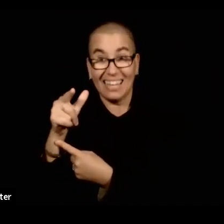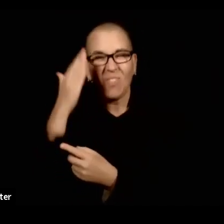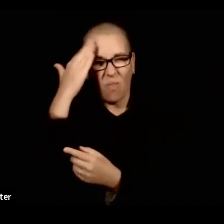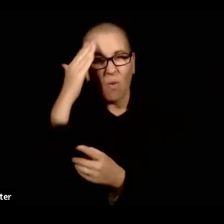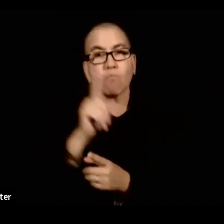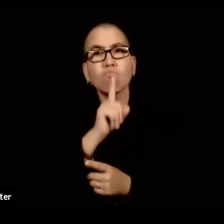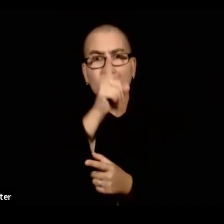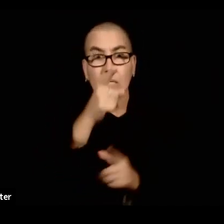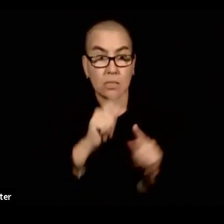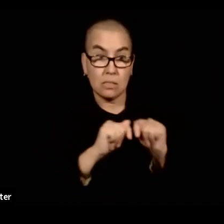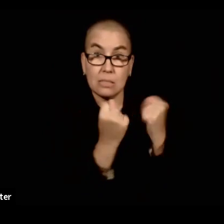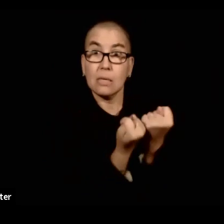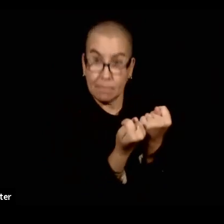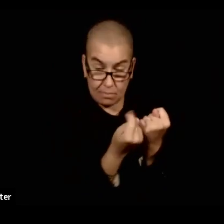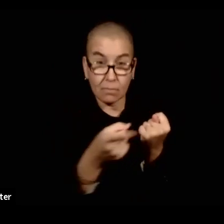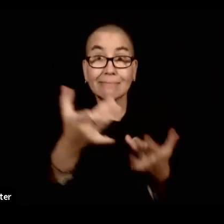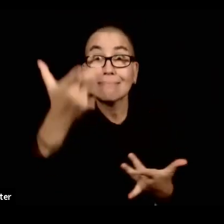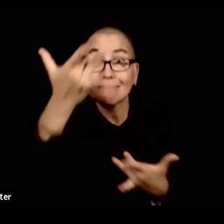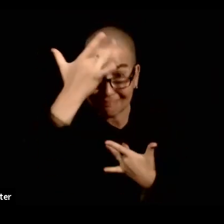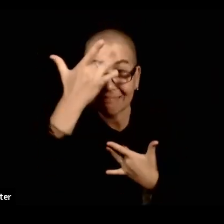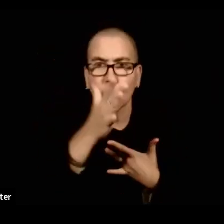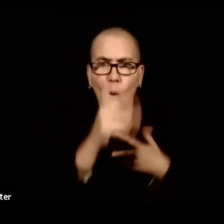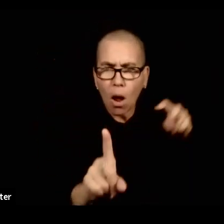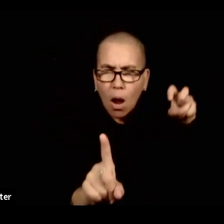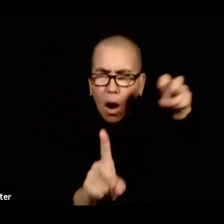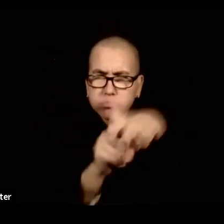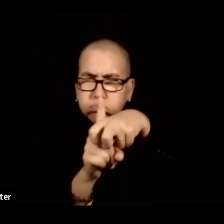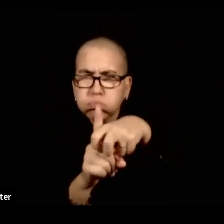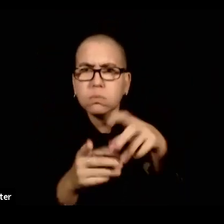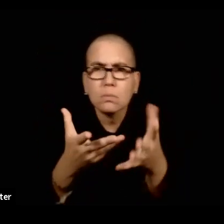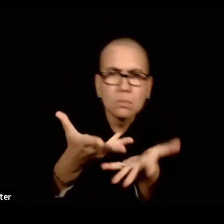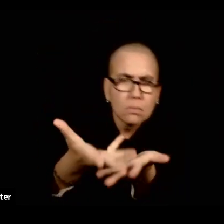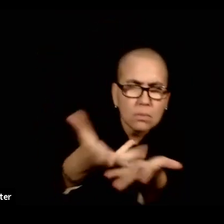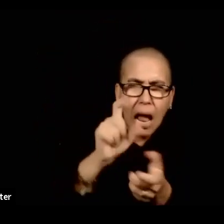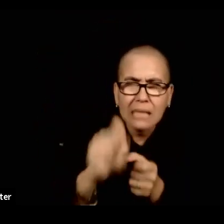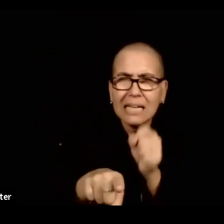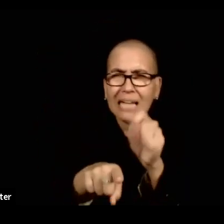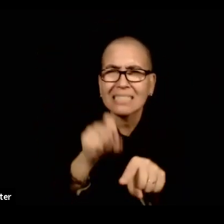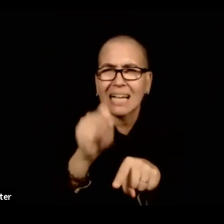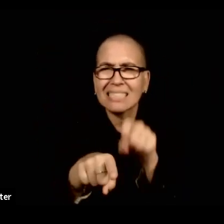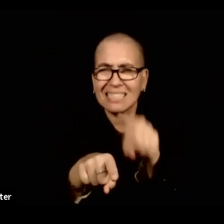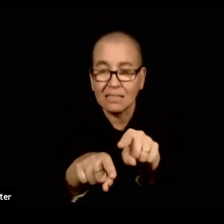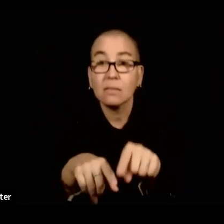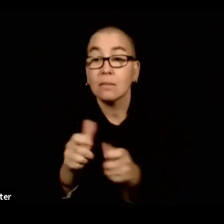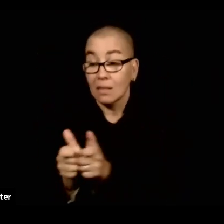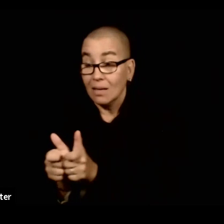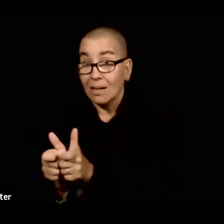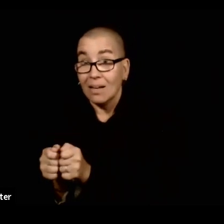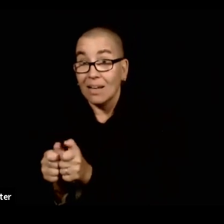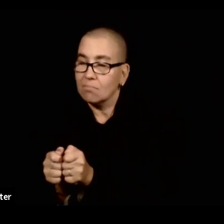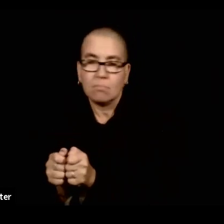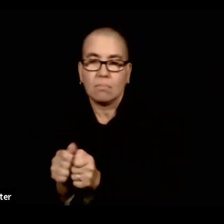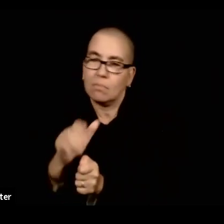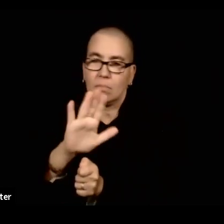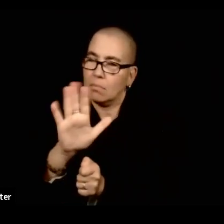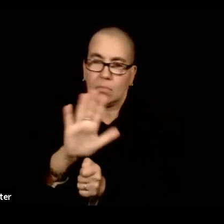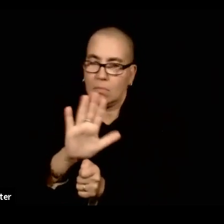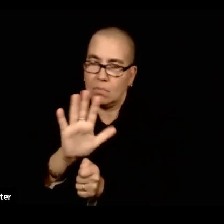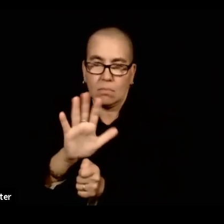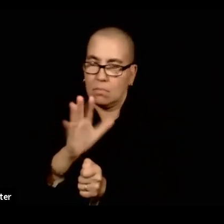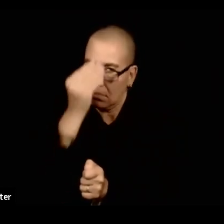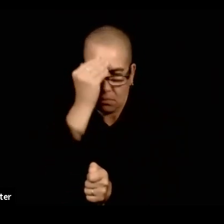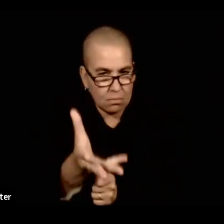reach out to you by phone call, not by text. They will never ask for credit card numbers or money, or for